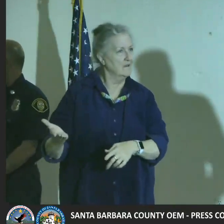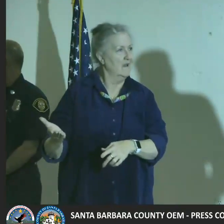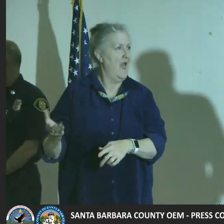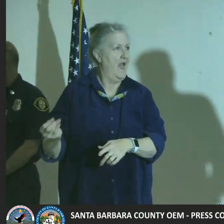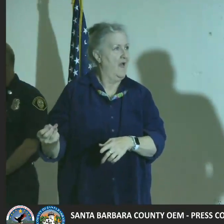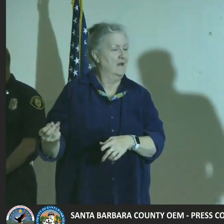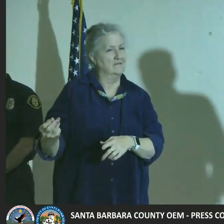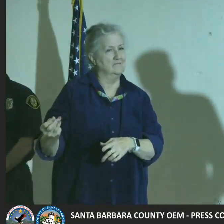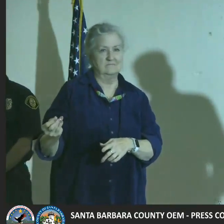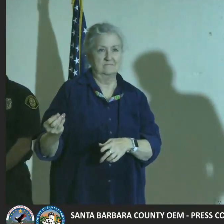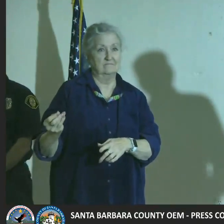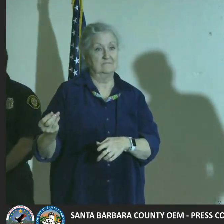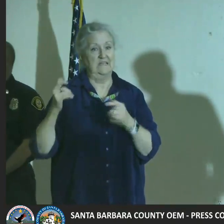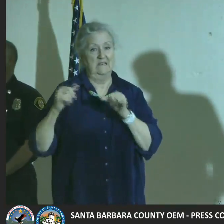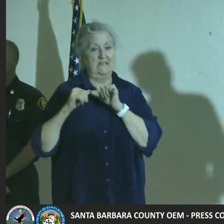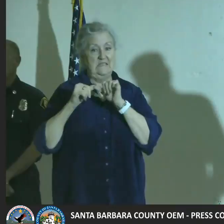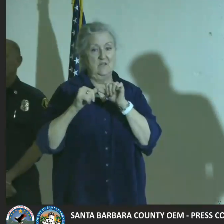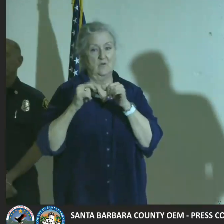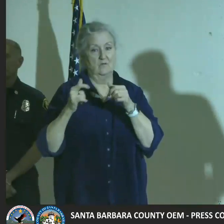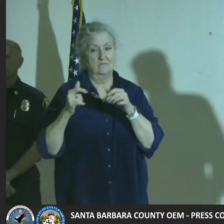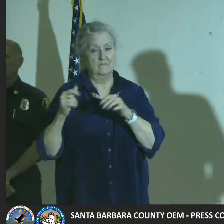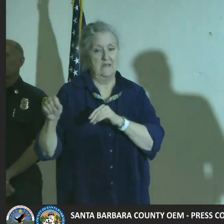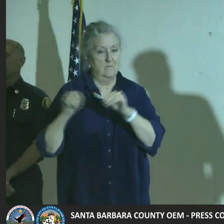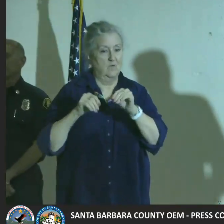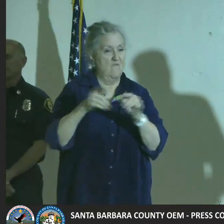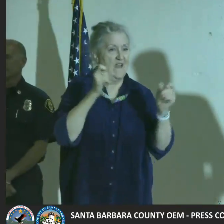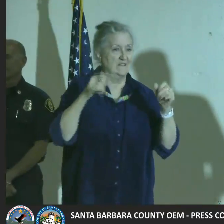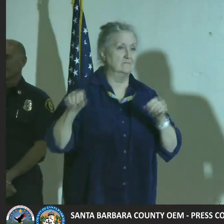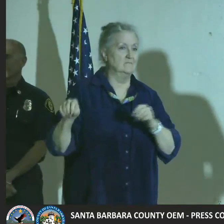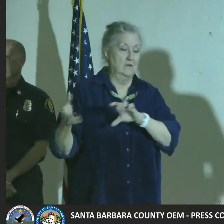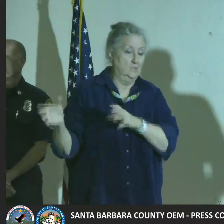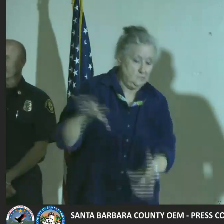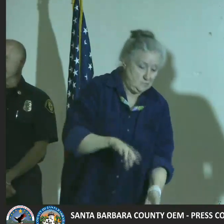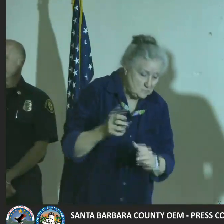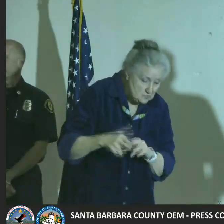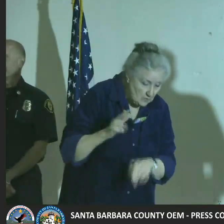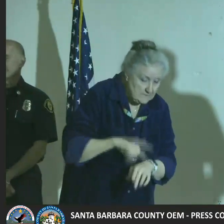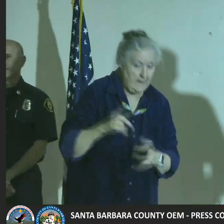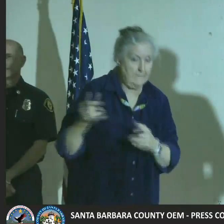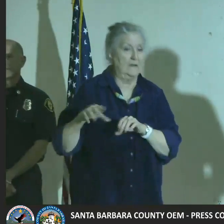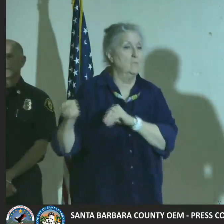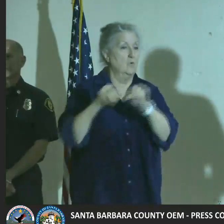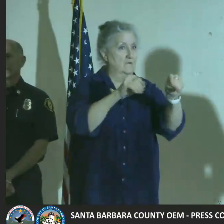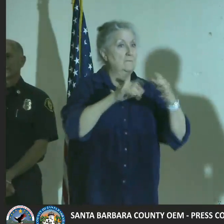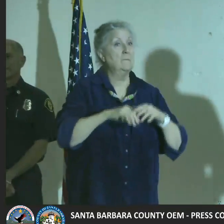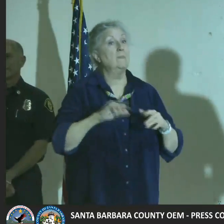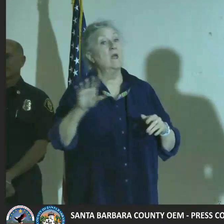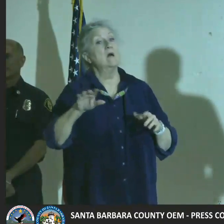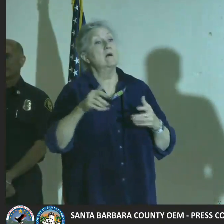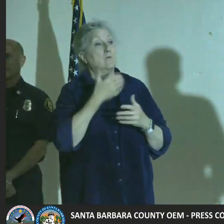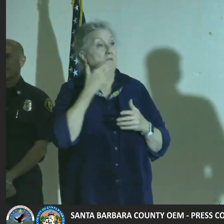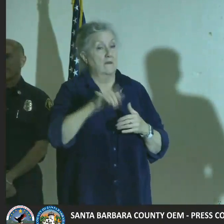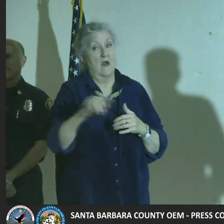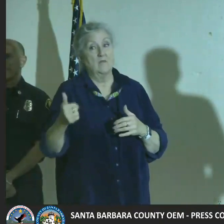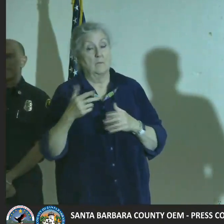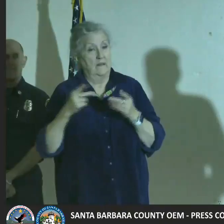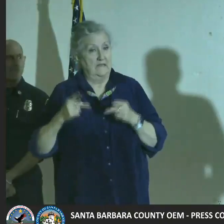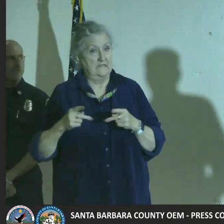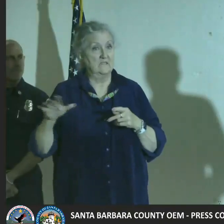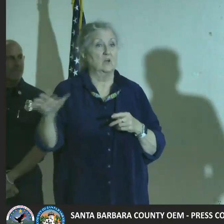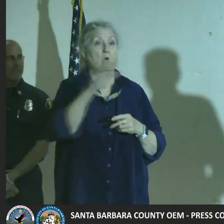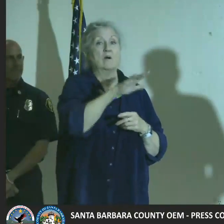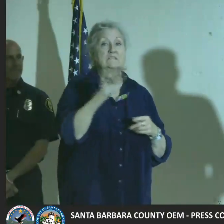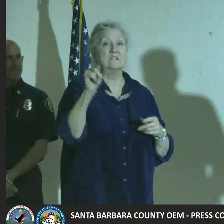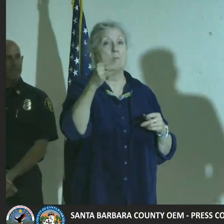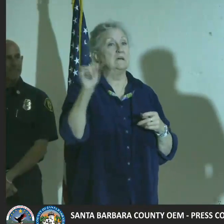and they didn't last very long. They moved fairly quickly, and so that was a good thing. Some of the other sites across the Thomas